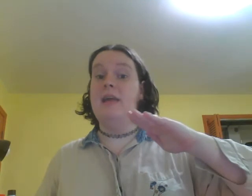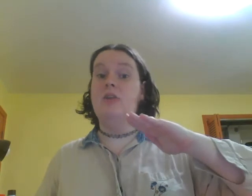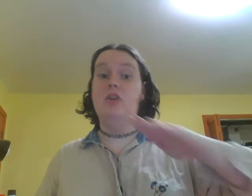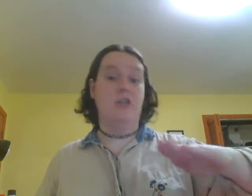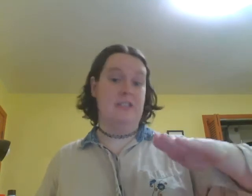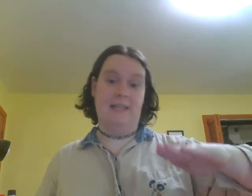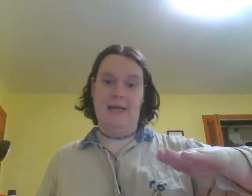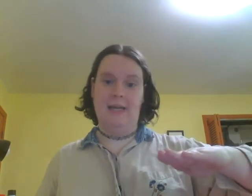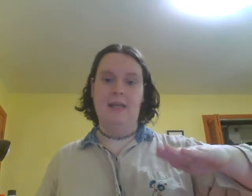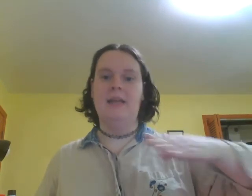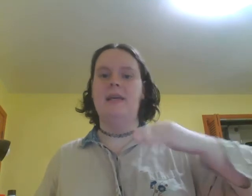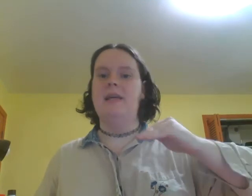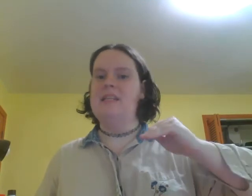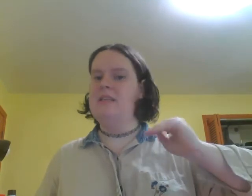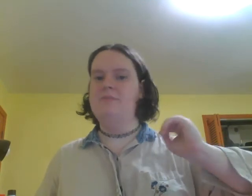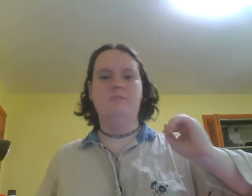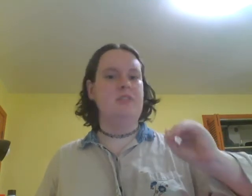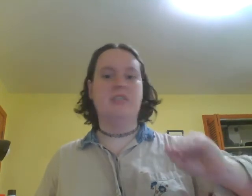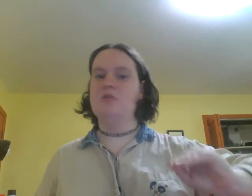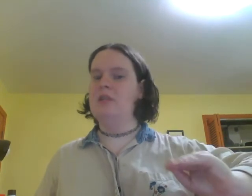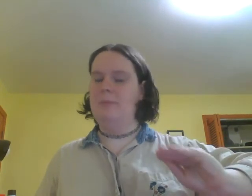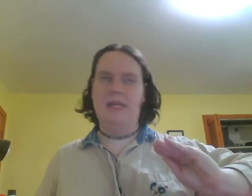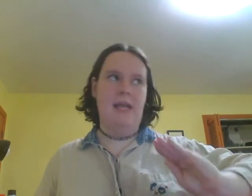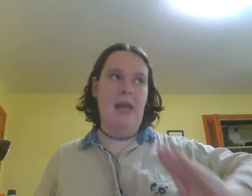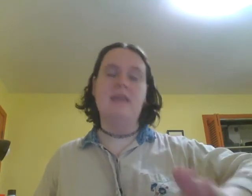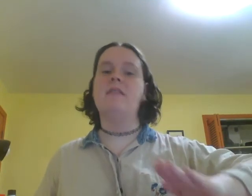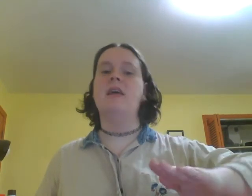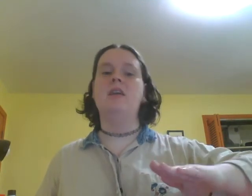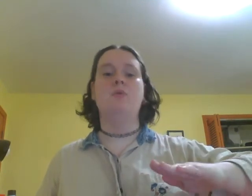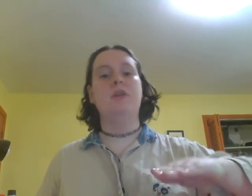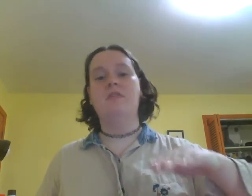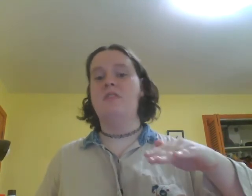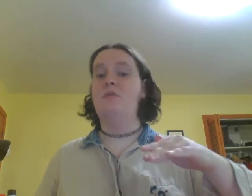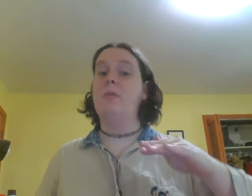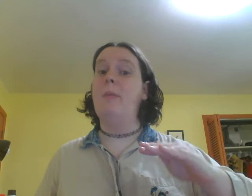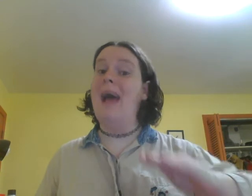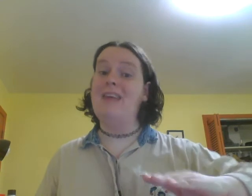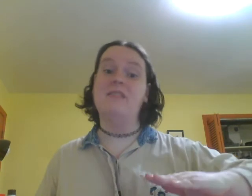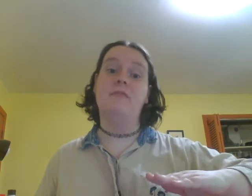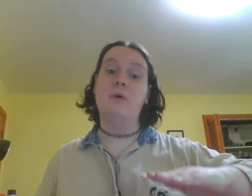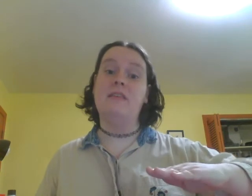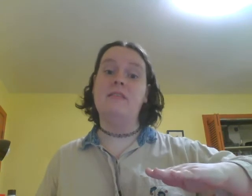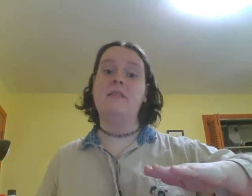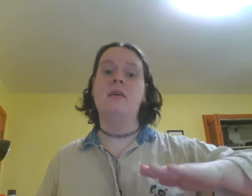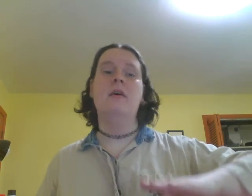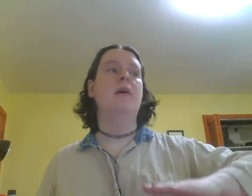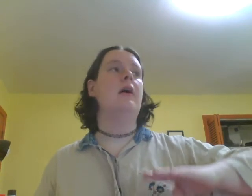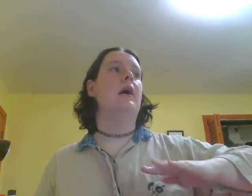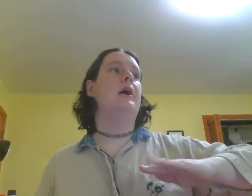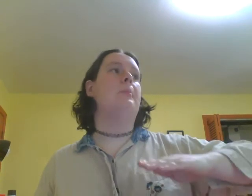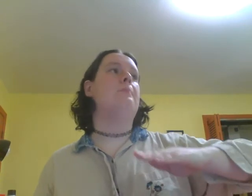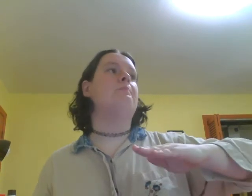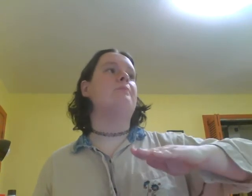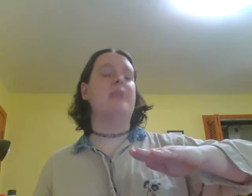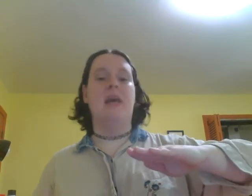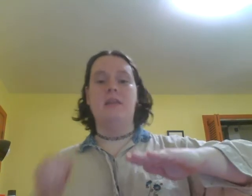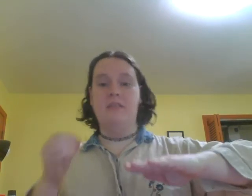null sign. It doesn't really mean anything. You would use it to form a passive voice. And in this